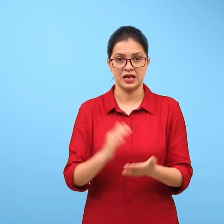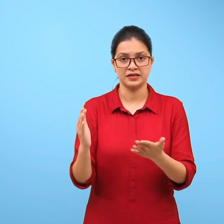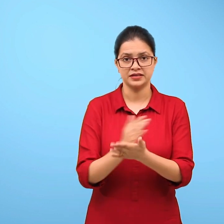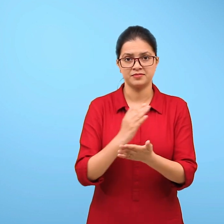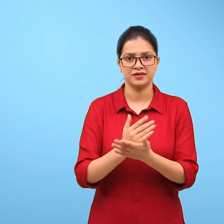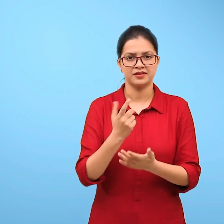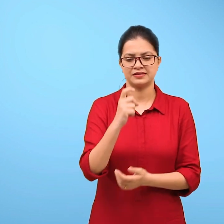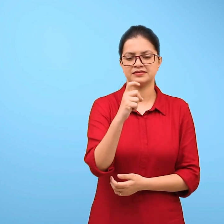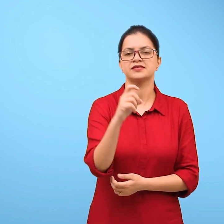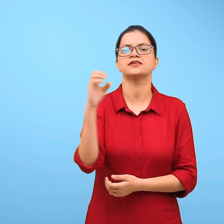Page 70.